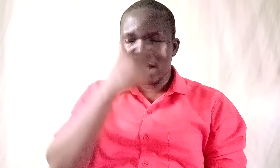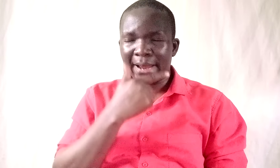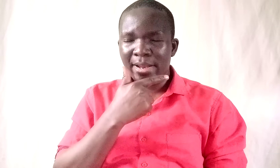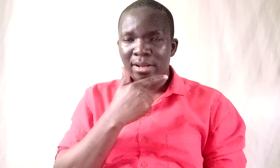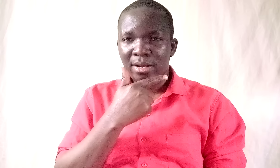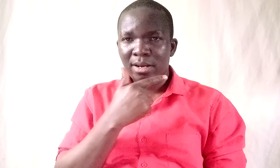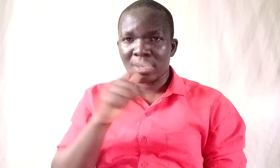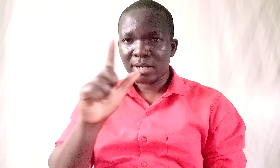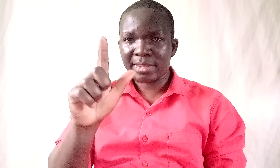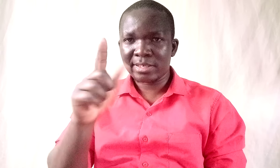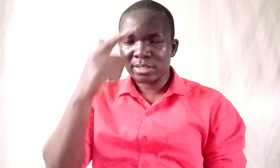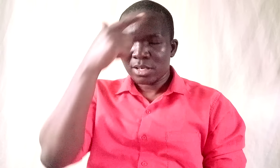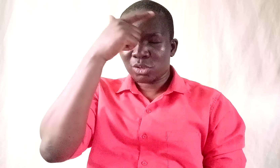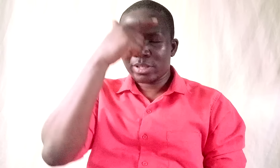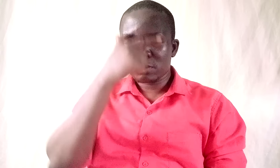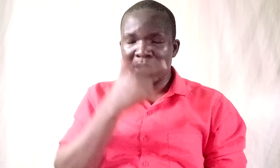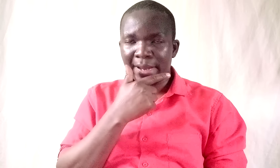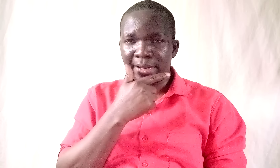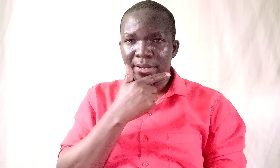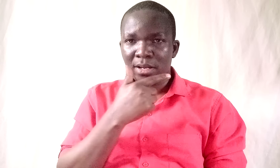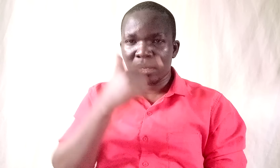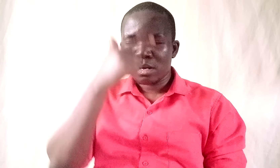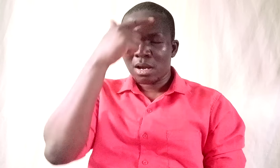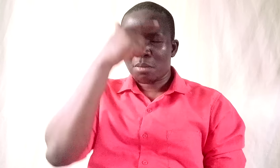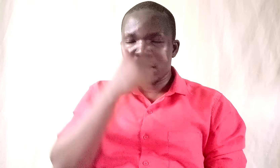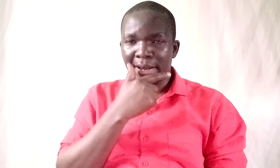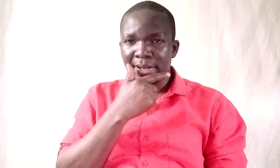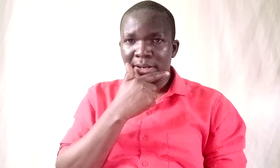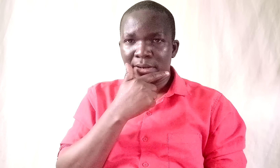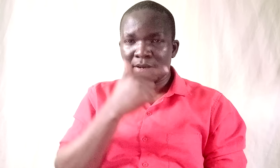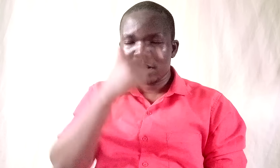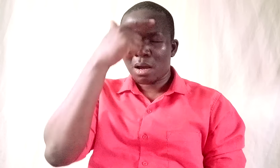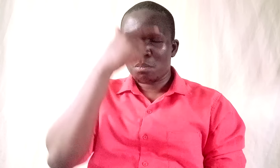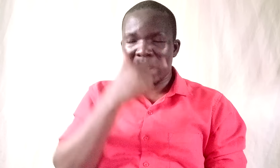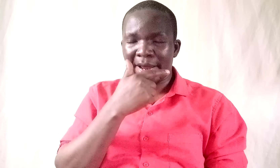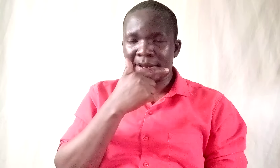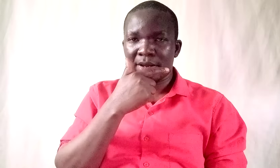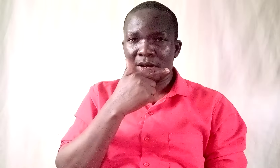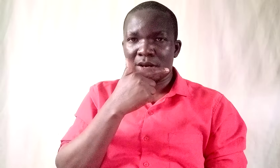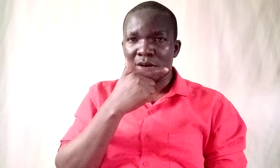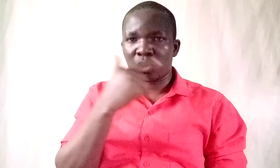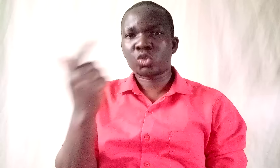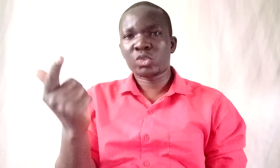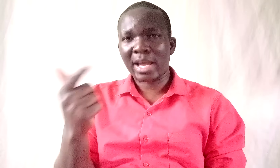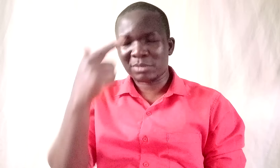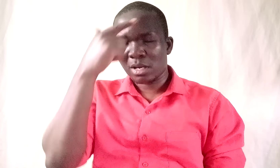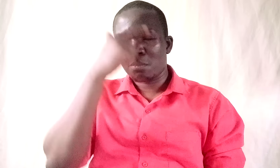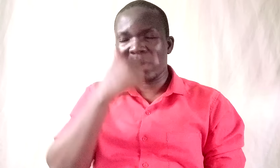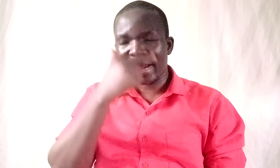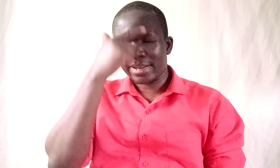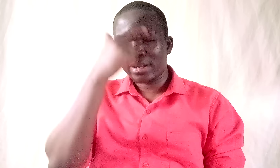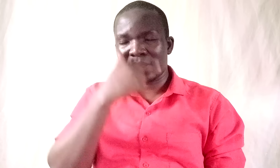blind like this. So this is blind, blind, blind, or two times blind like